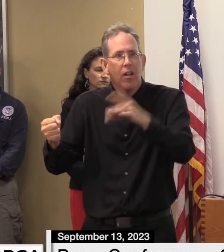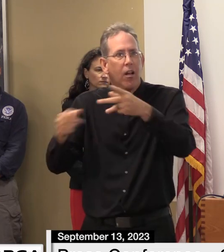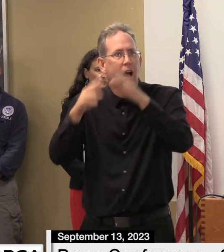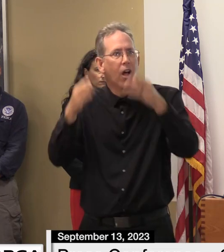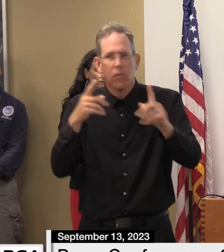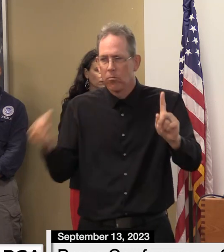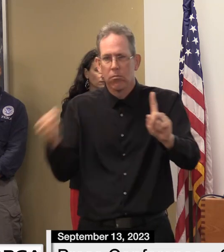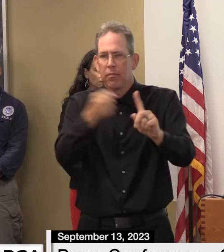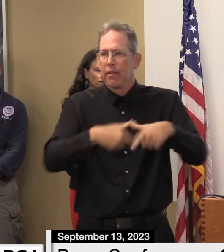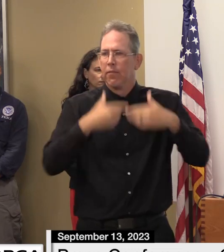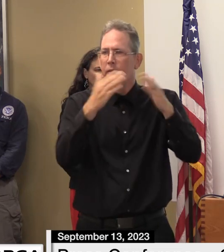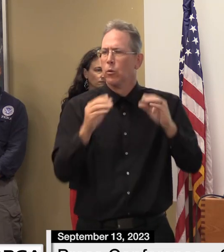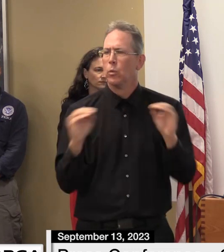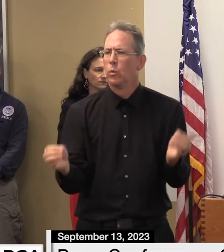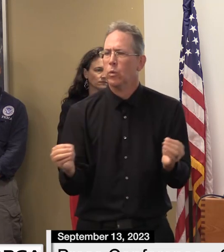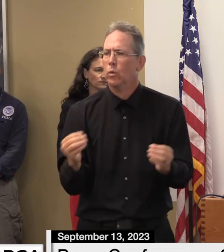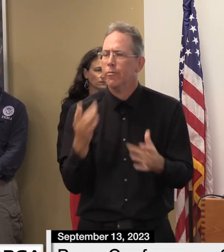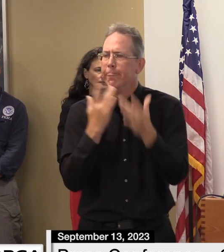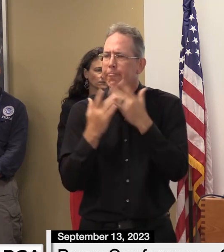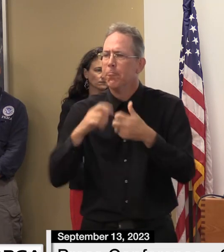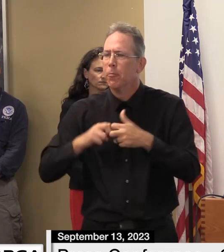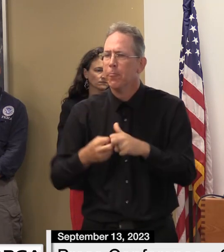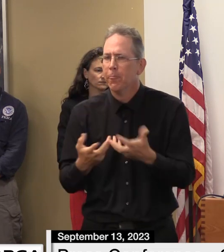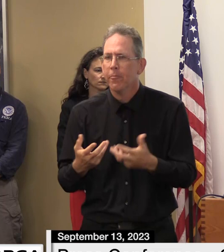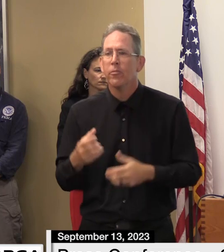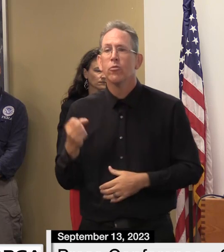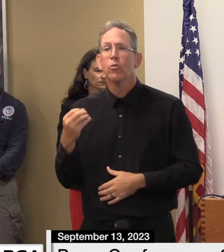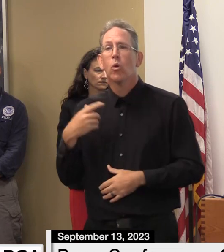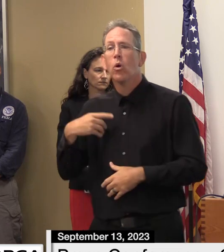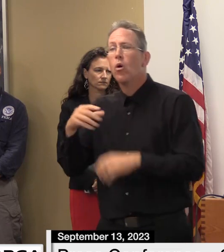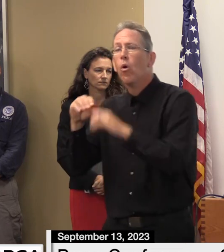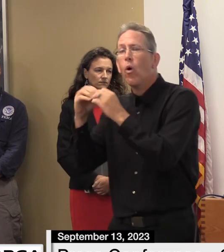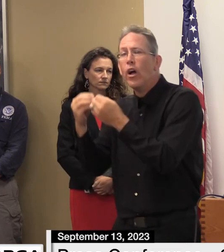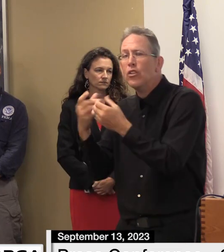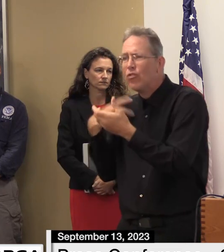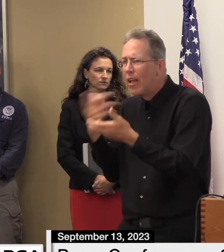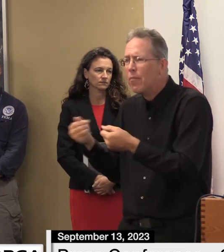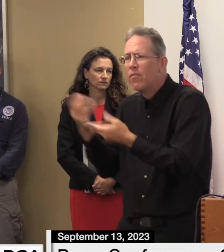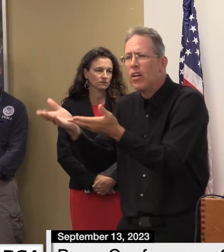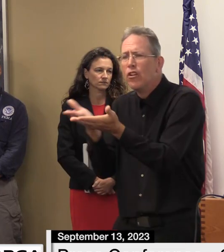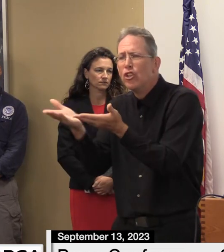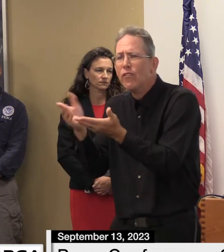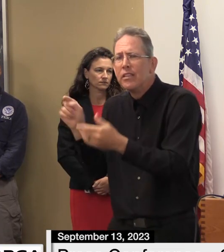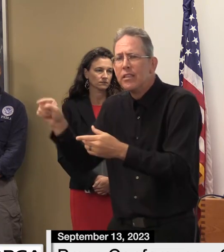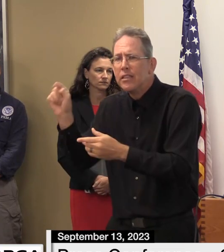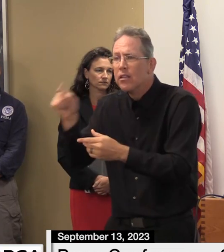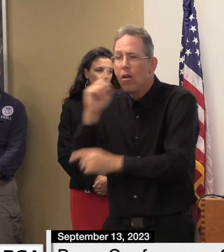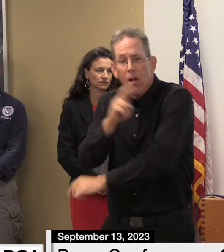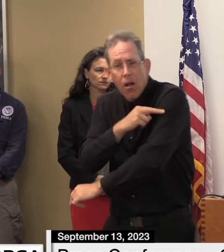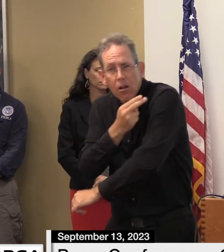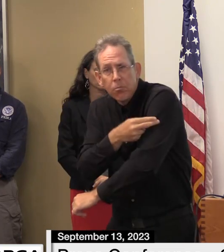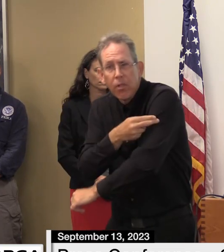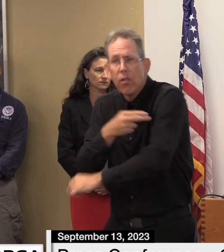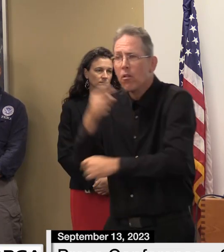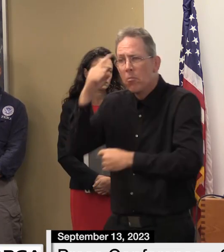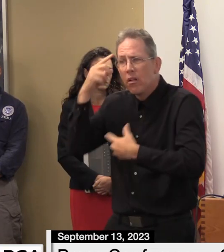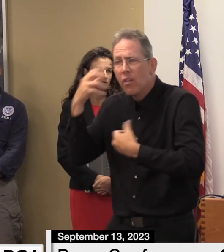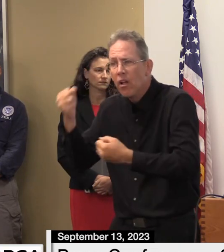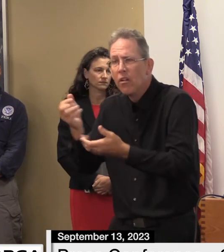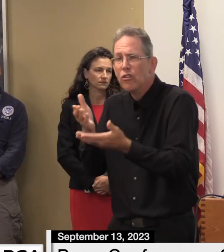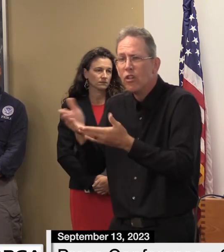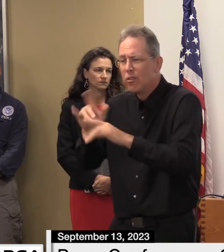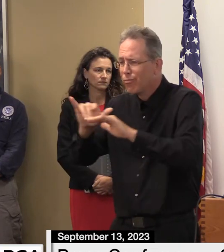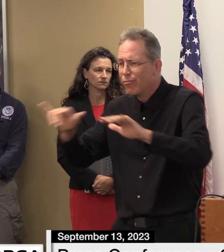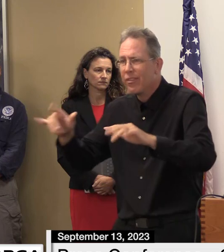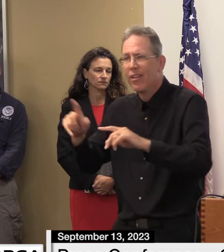to organizations that provide critical services to our communities. Hospitals can't hire nurses, schools